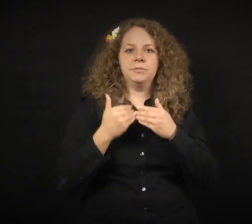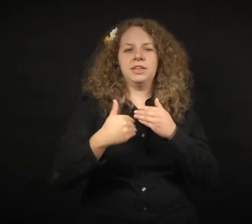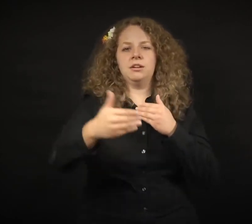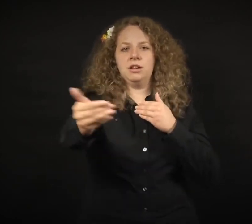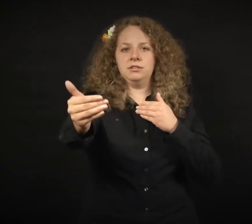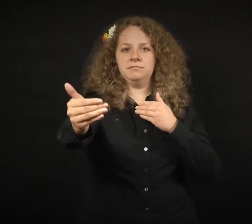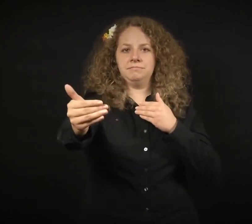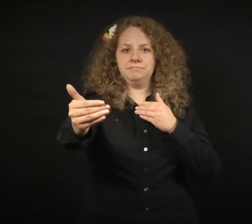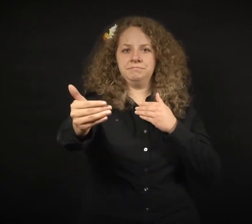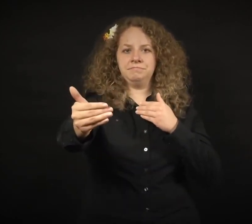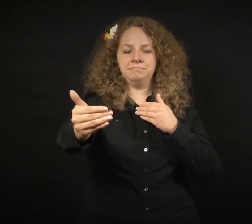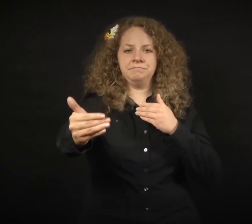then on.